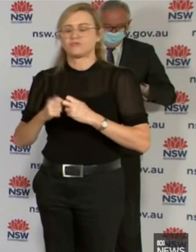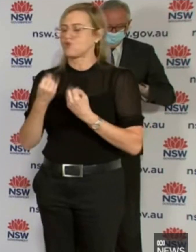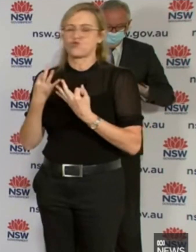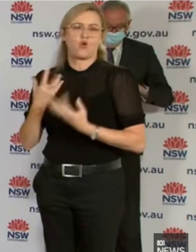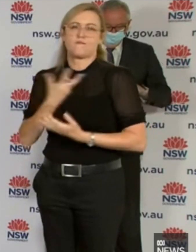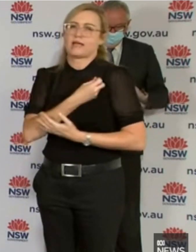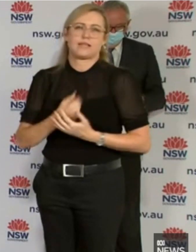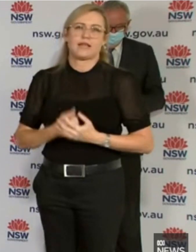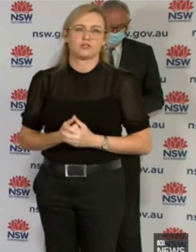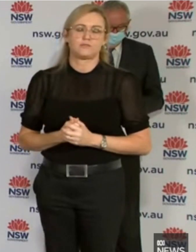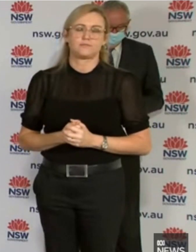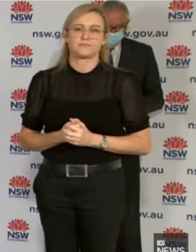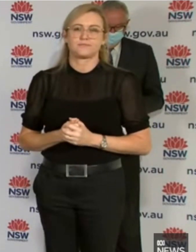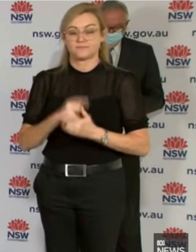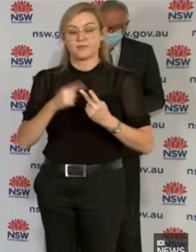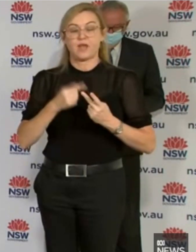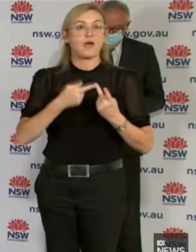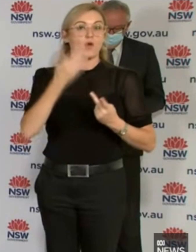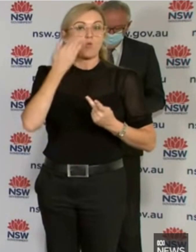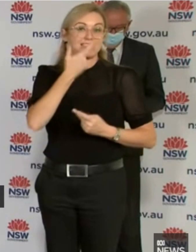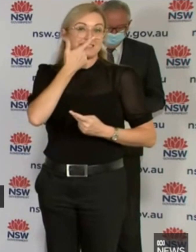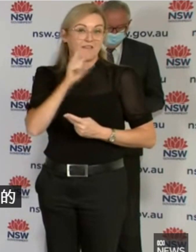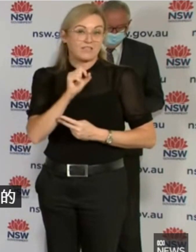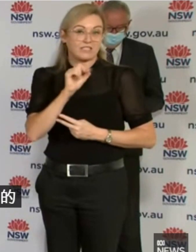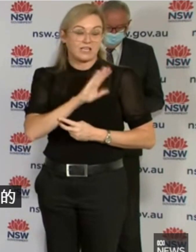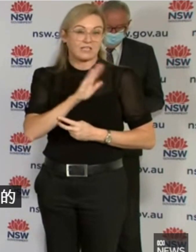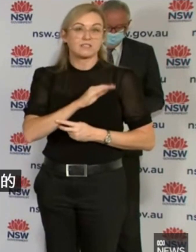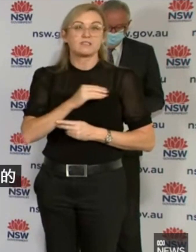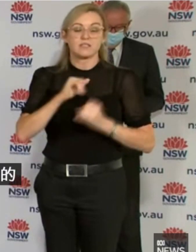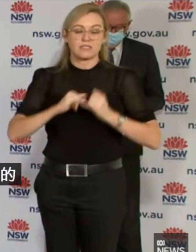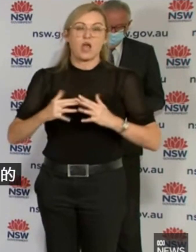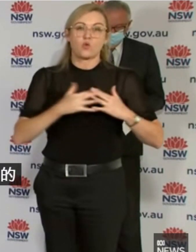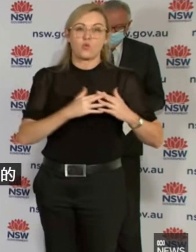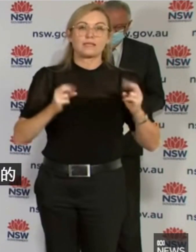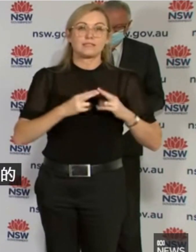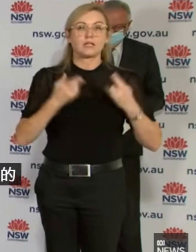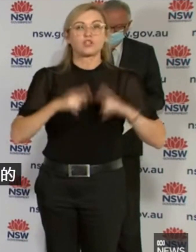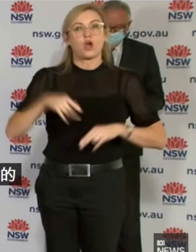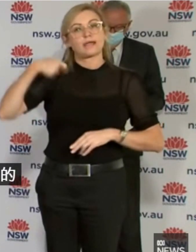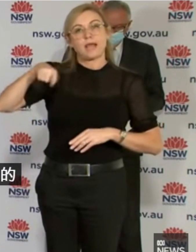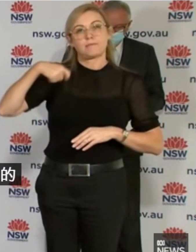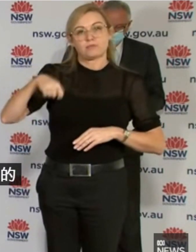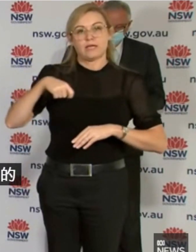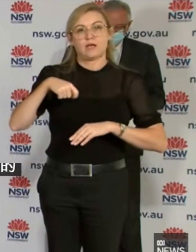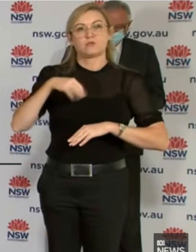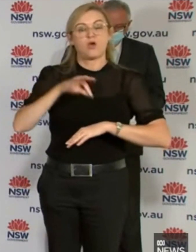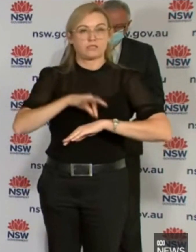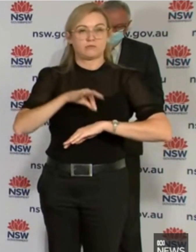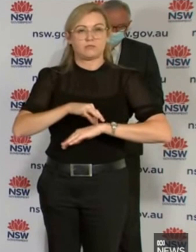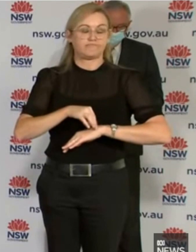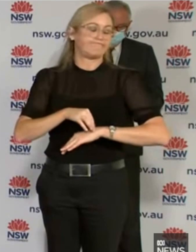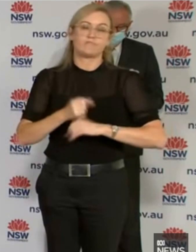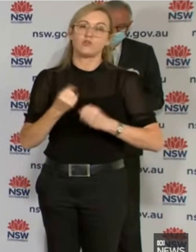vaccinated. A lady in her 70s from southwestern Sydney who died at Campbelltown Hospital. She was